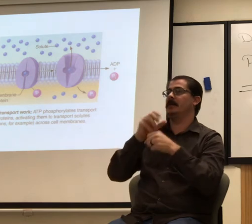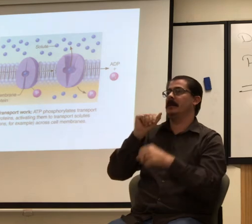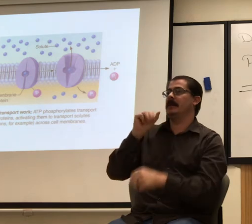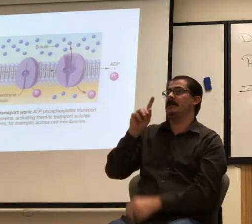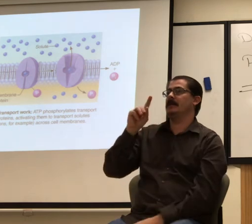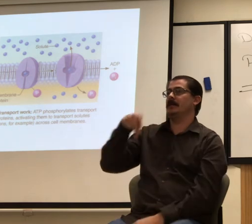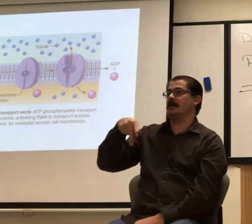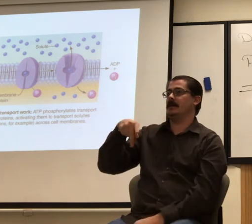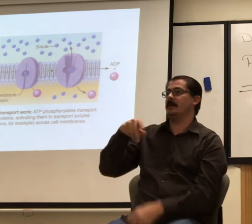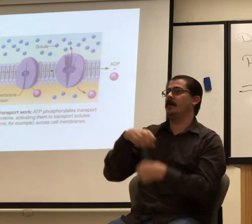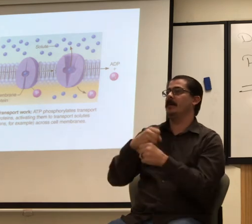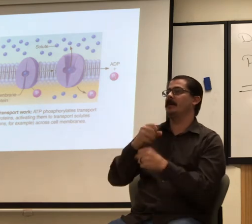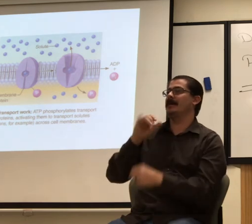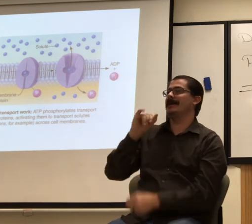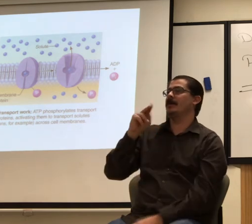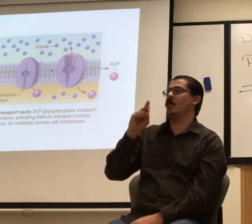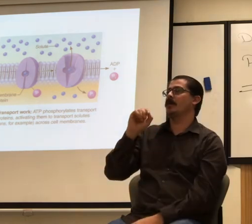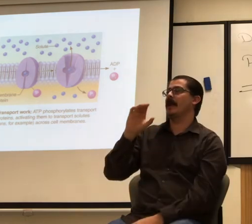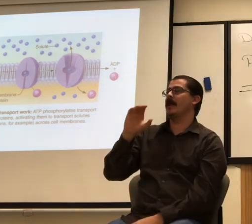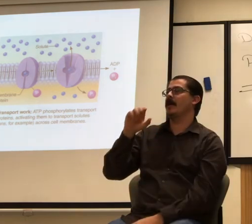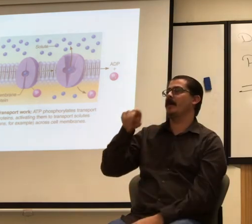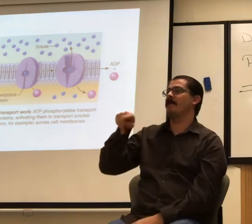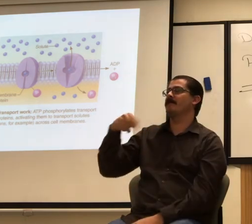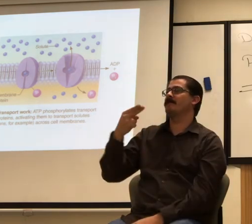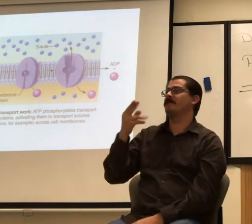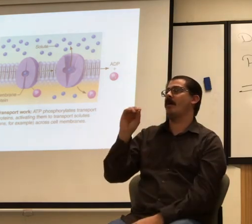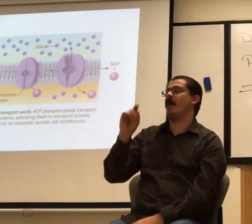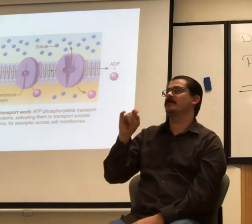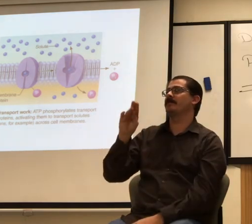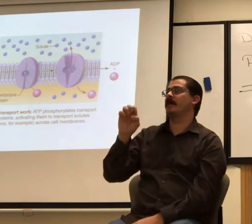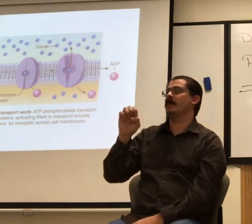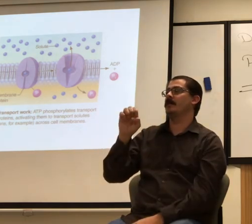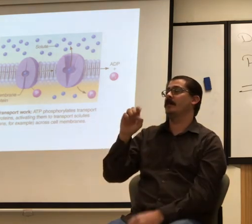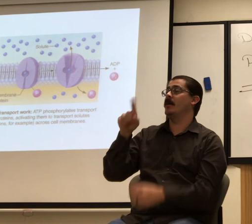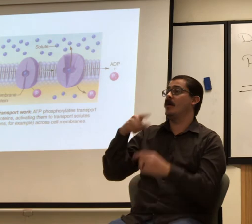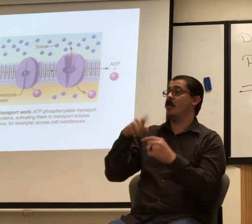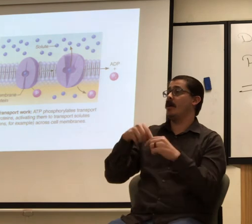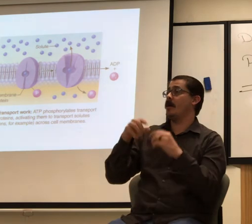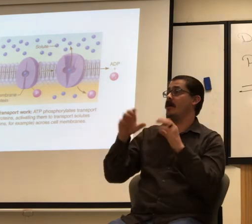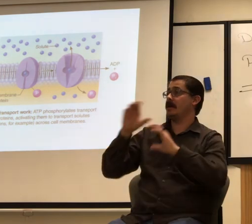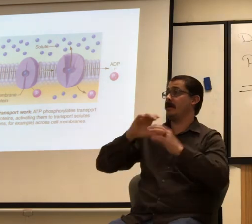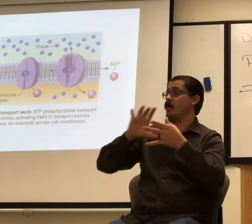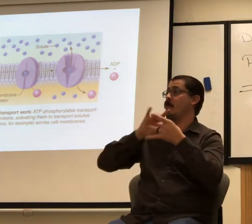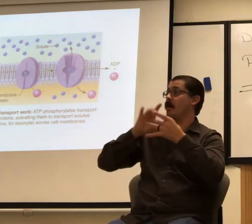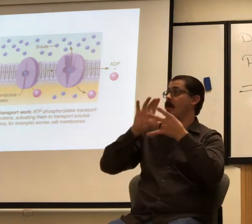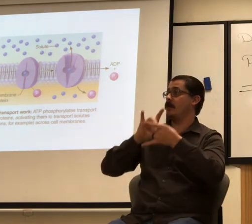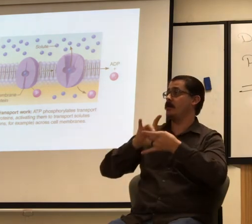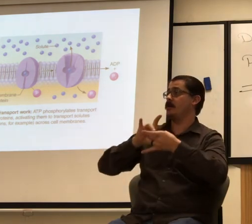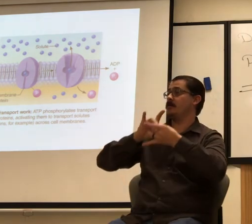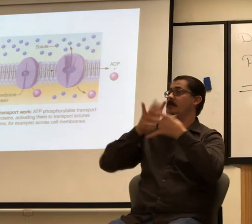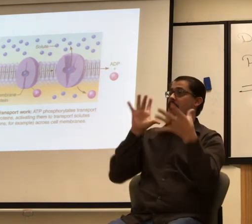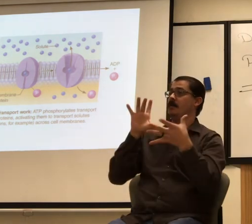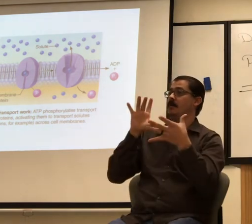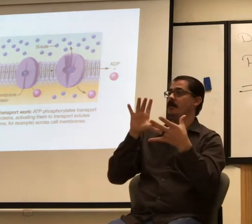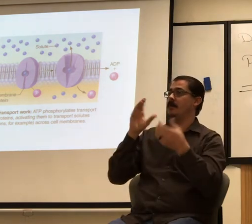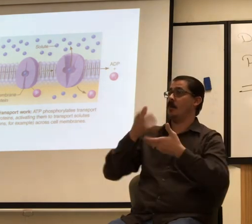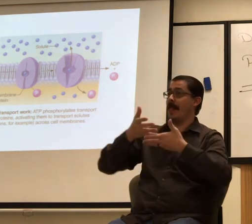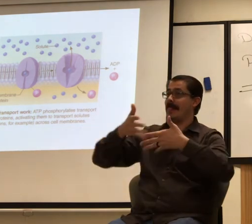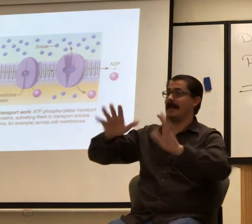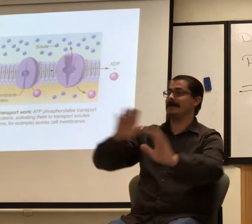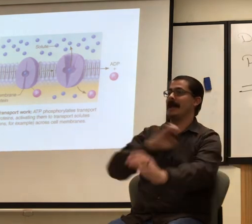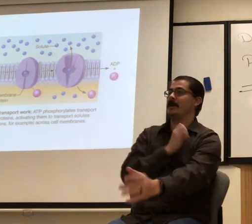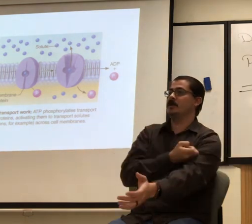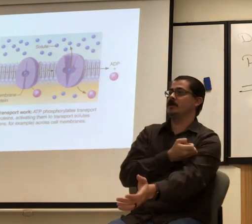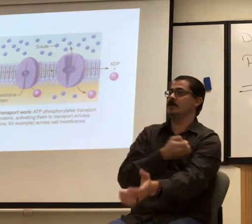That's what the picture shows there, you're kind of cleaving it off. And that release, when you break chemical bonds, you release energy, and the energy provided by